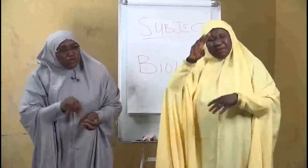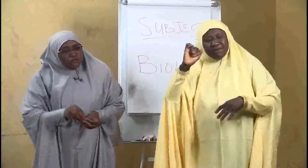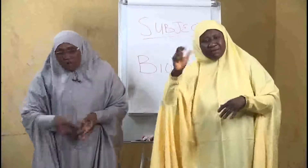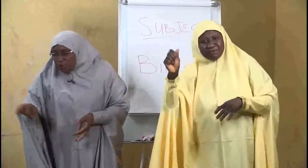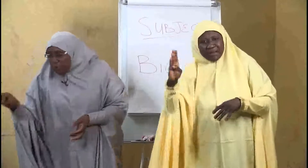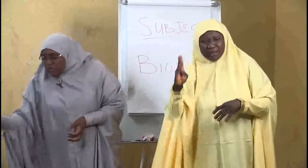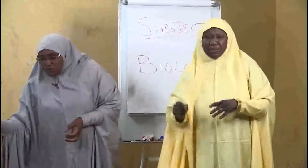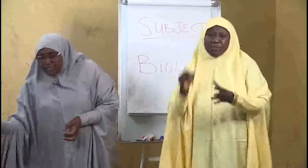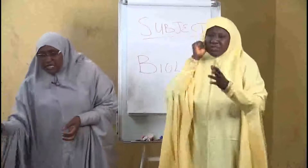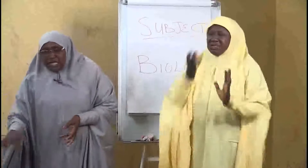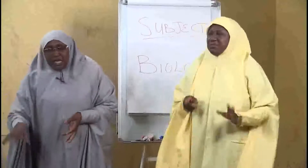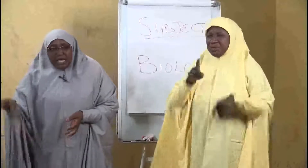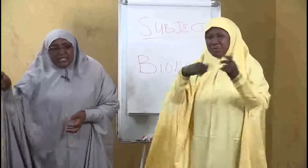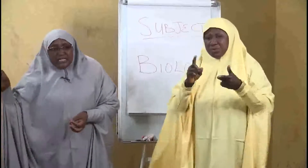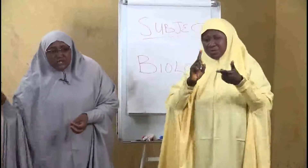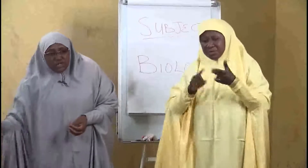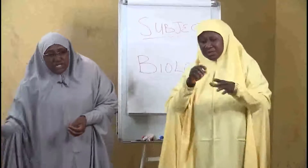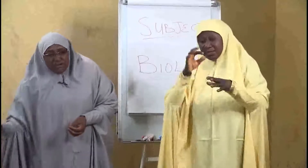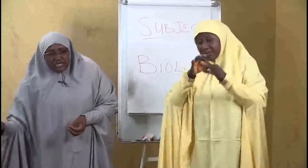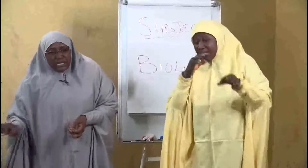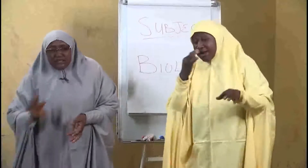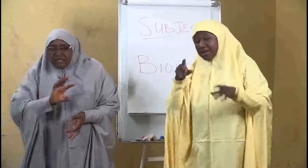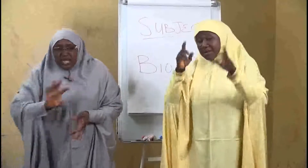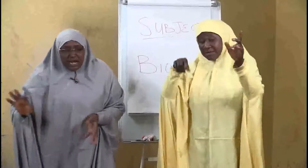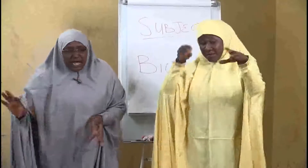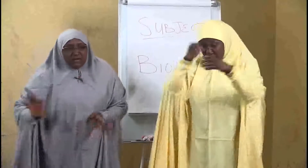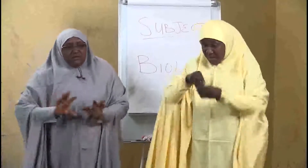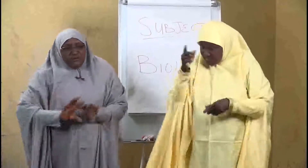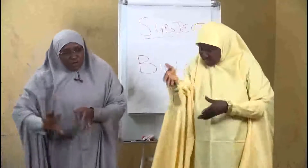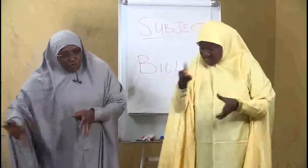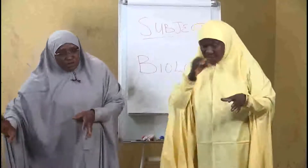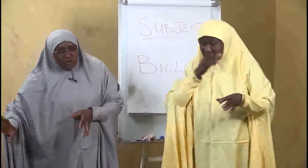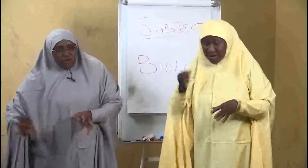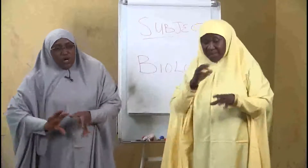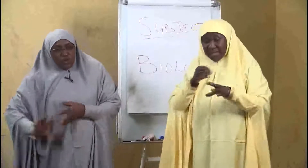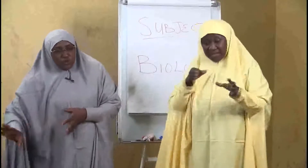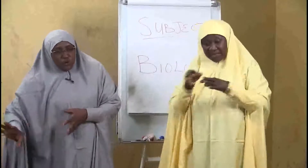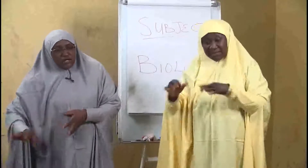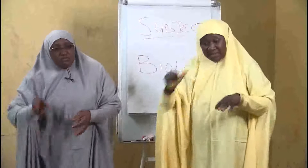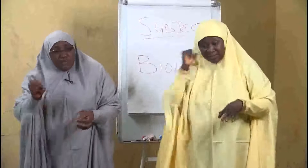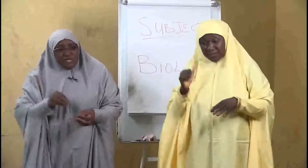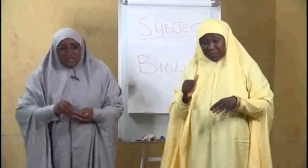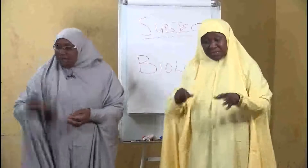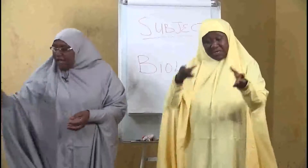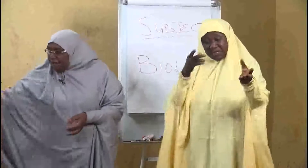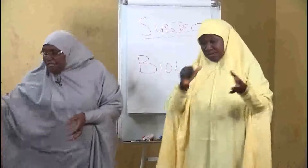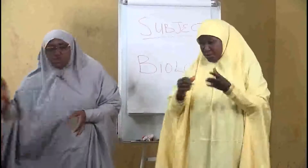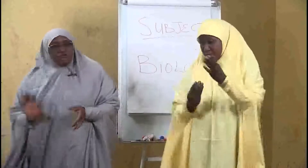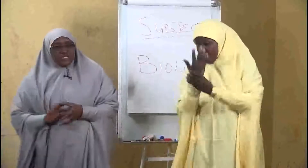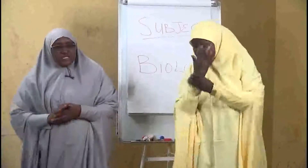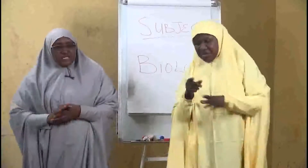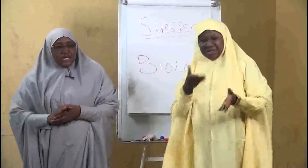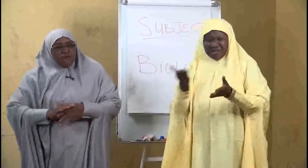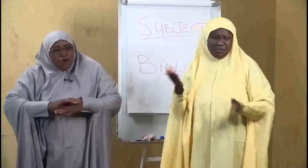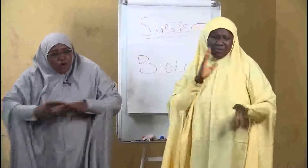you go to the farm, you plant your seed and the seed has not germinated, there are factors which you are going to look at. Maybe viability of